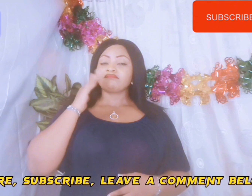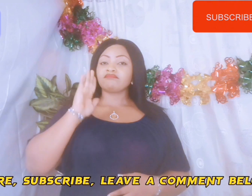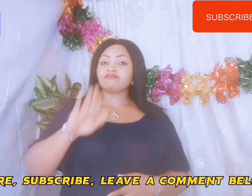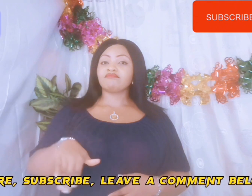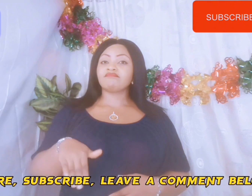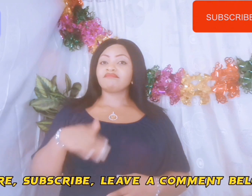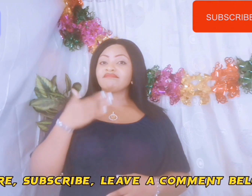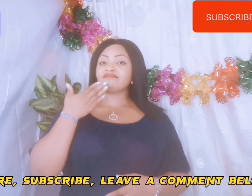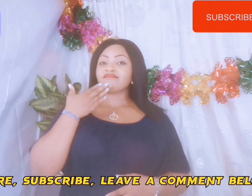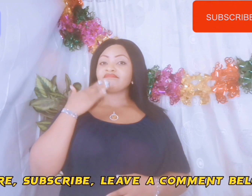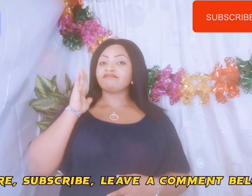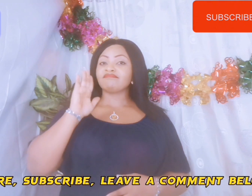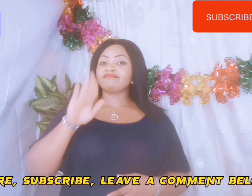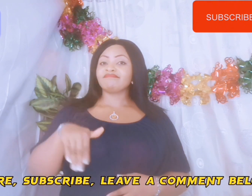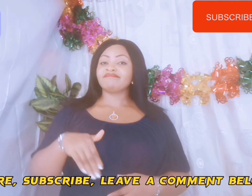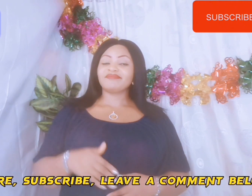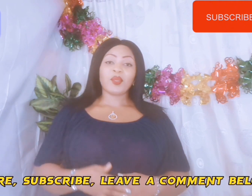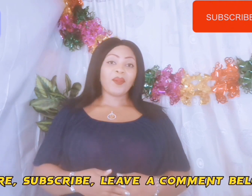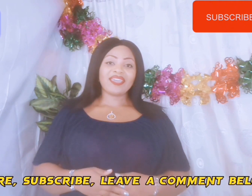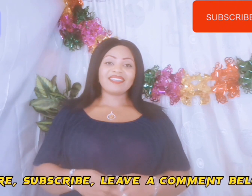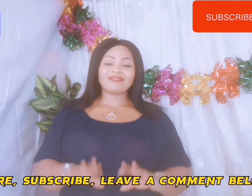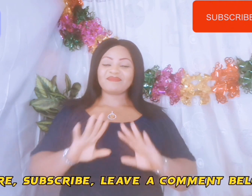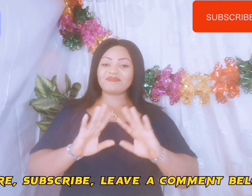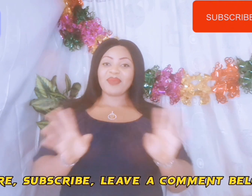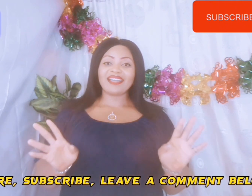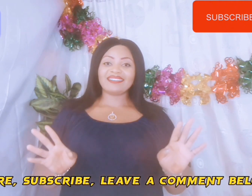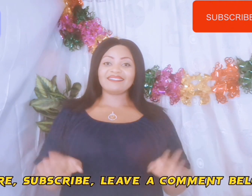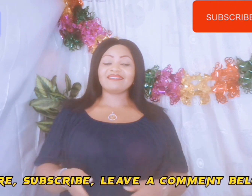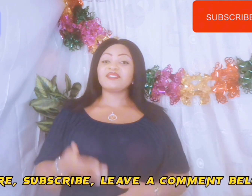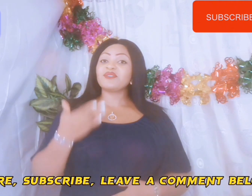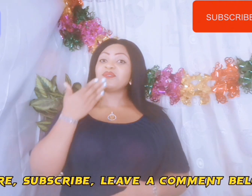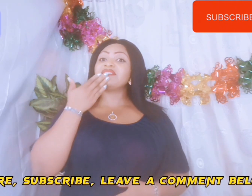Yes. Give us that facial expression on your face.